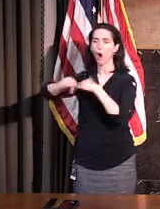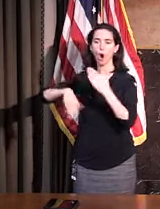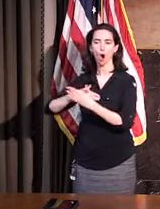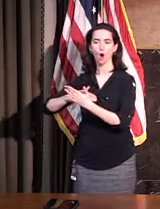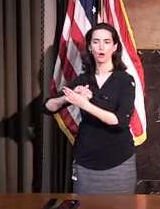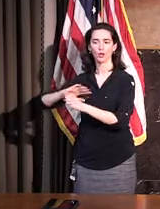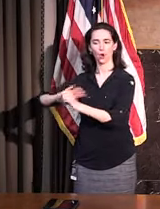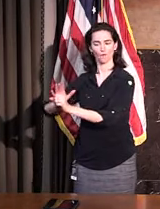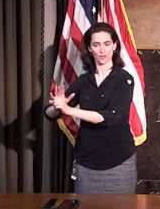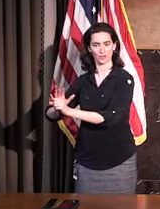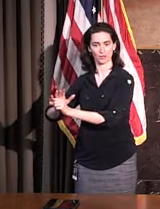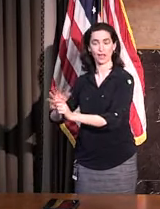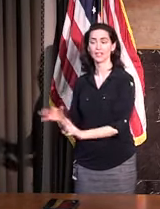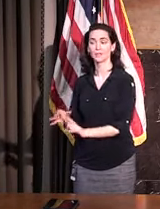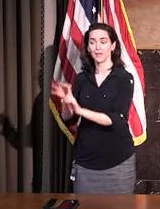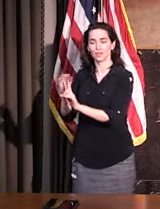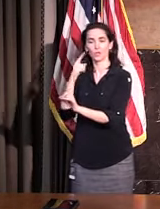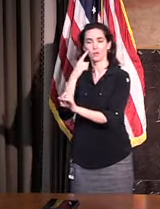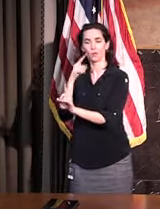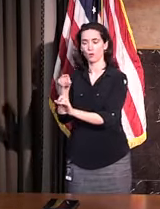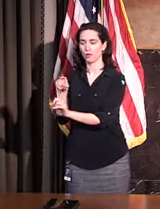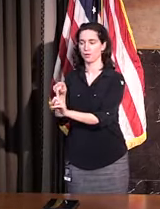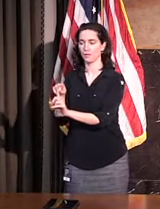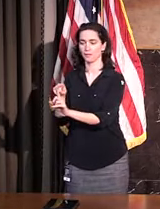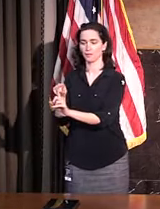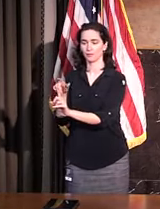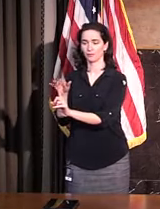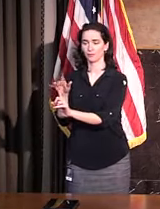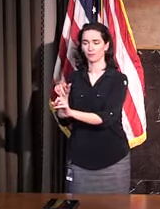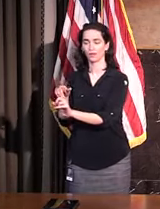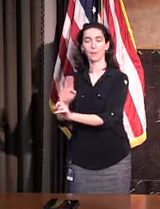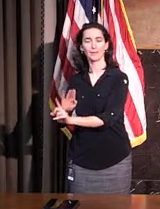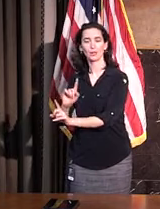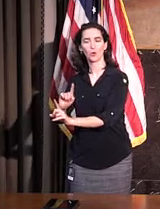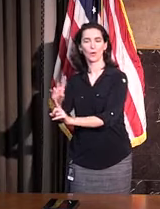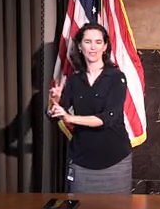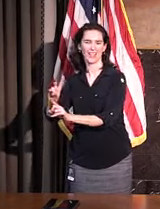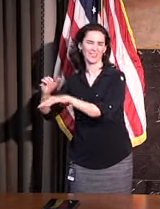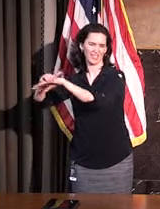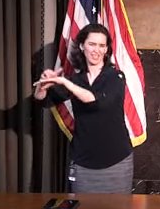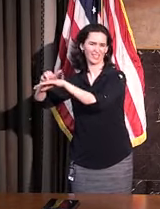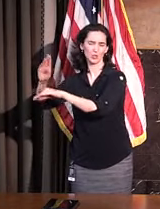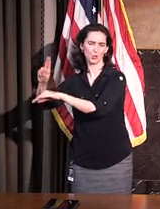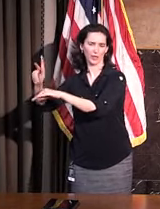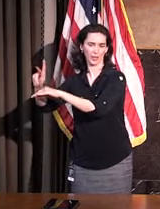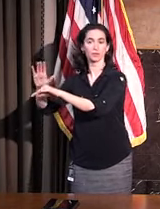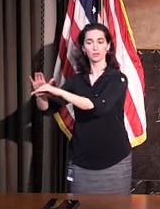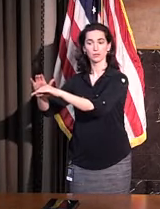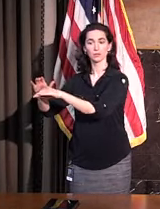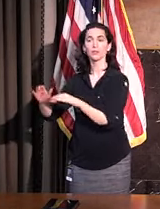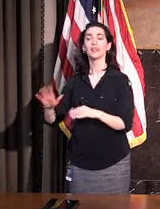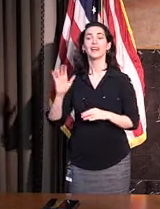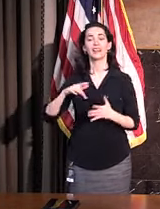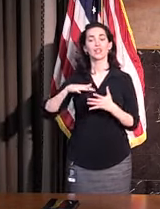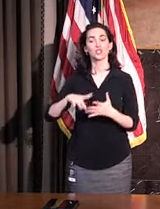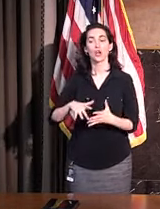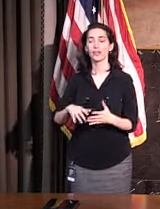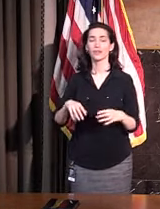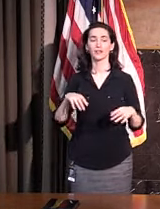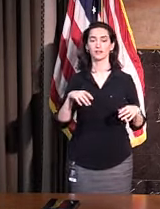really. Particularly efficacious against the B117 or the UK variant. This was an in vitro study, so it's